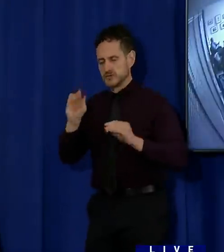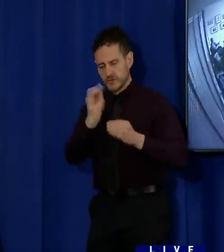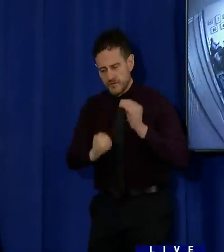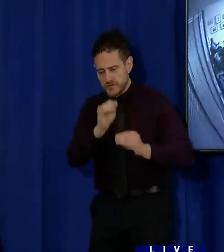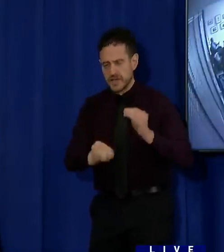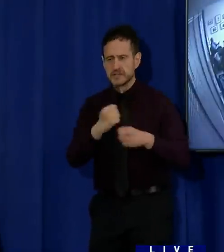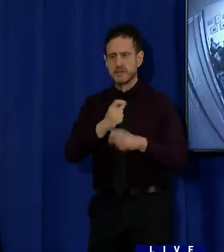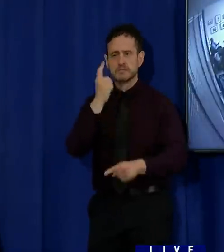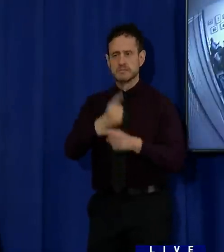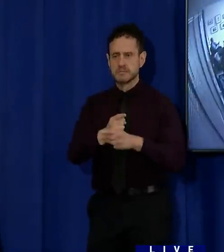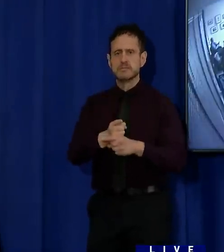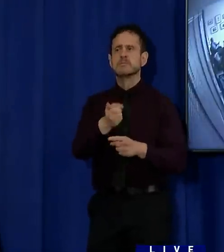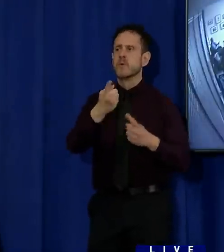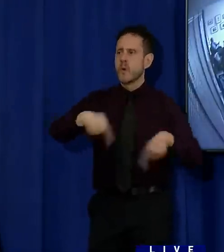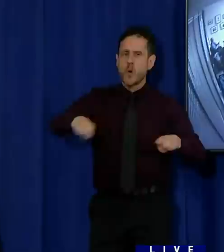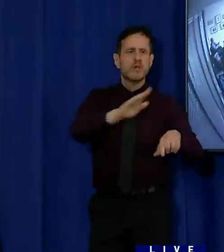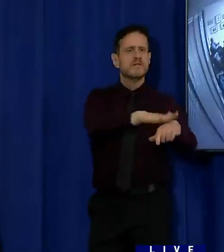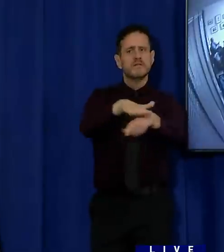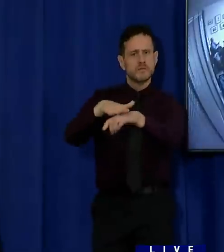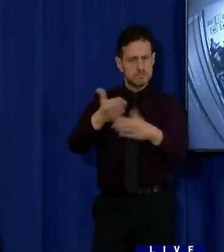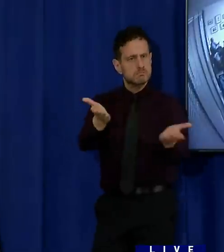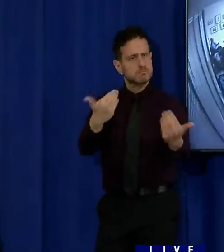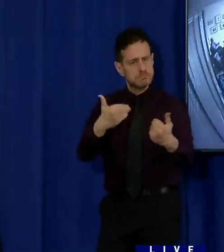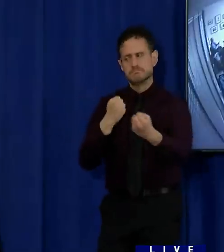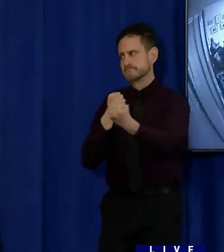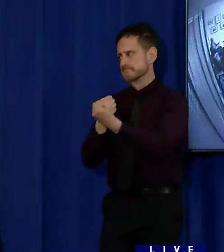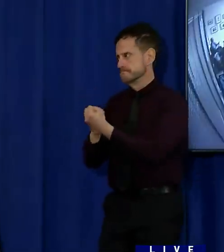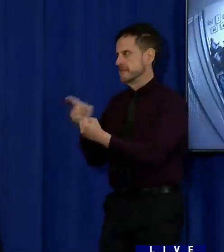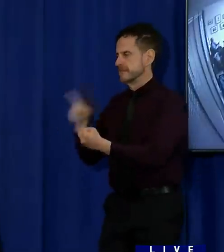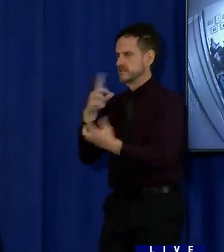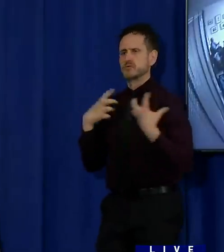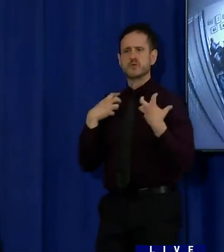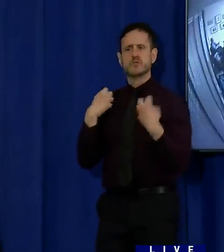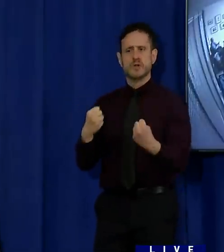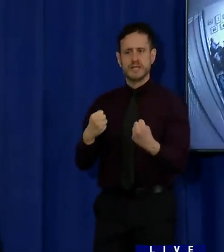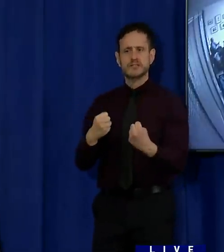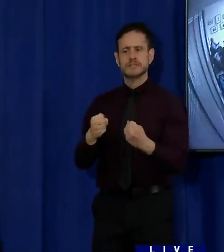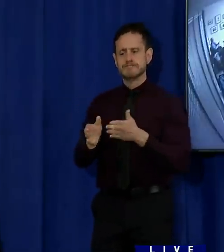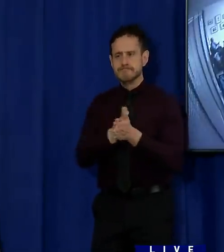this courageous, dedicated, committed mayor